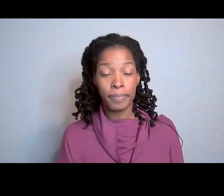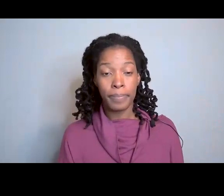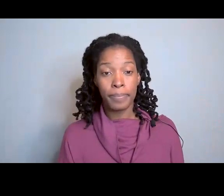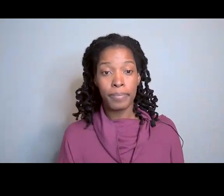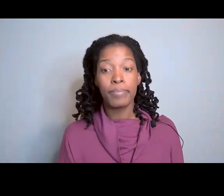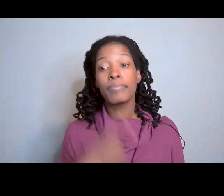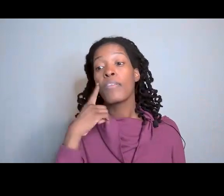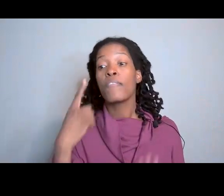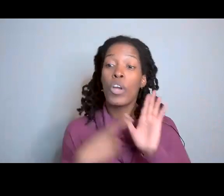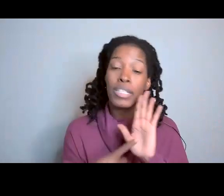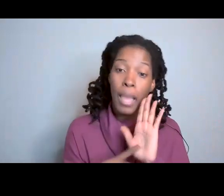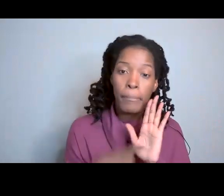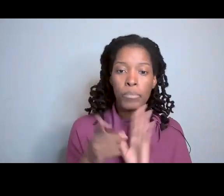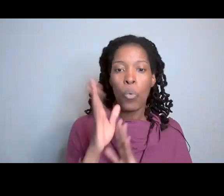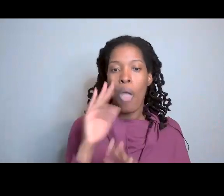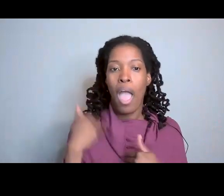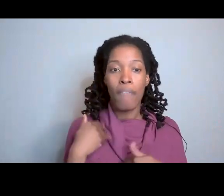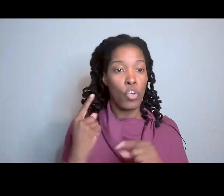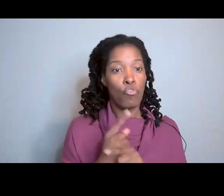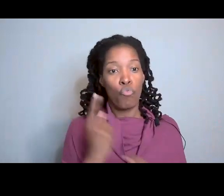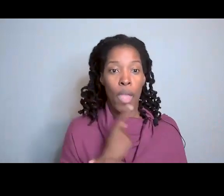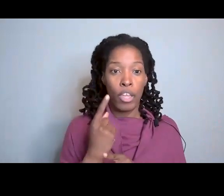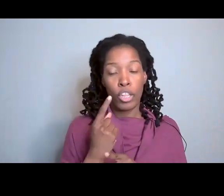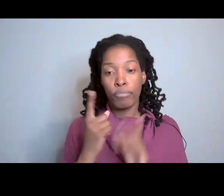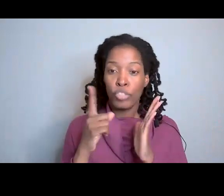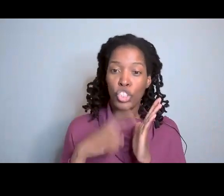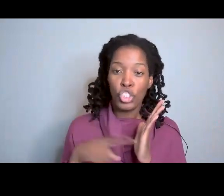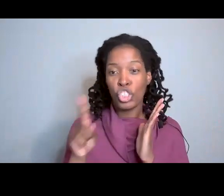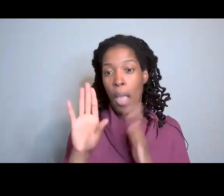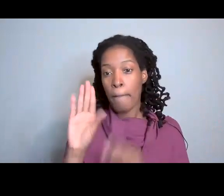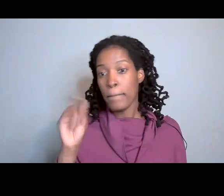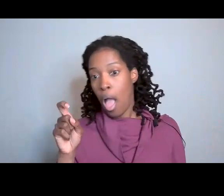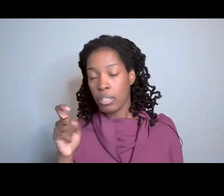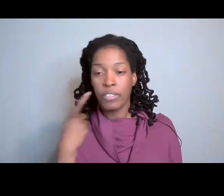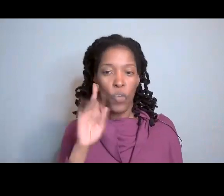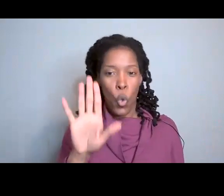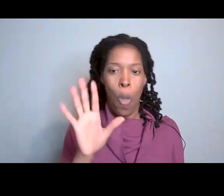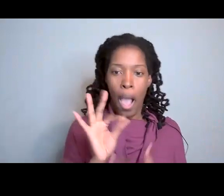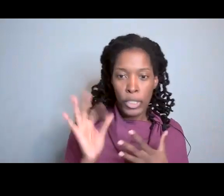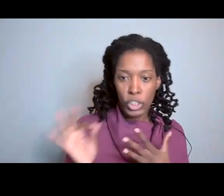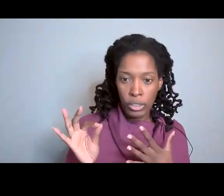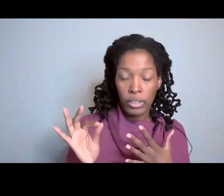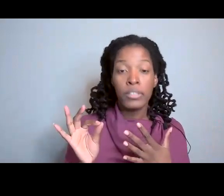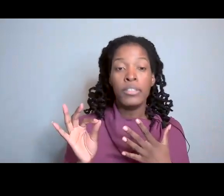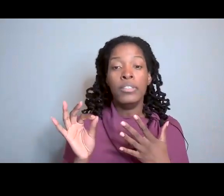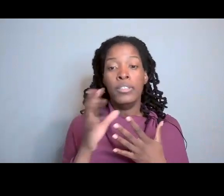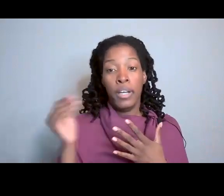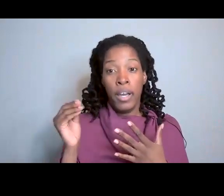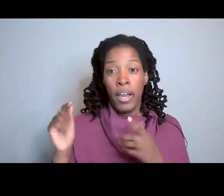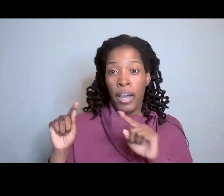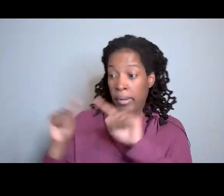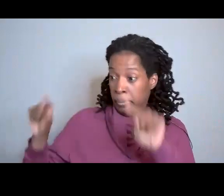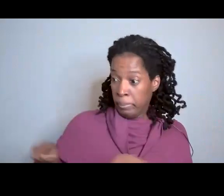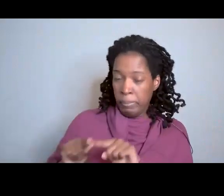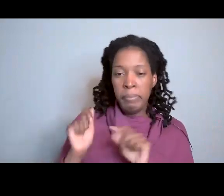decorative figure checkbox for the options, and you will have a field to write